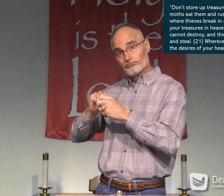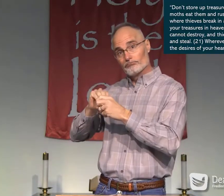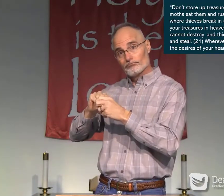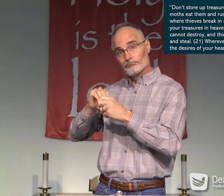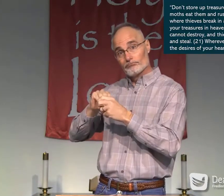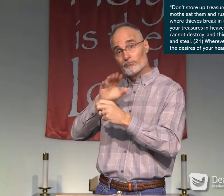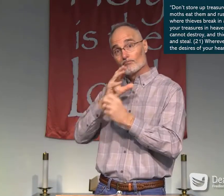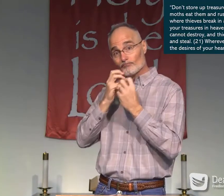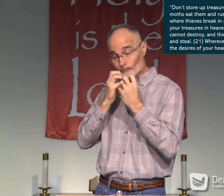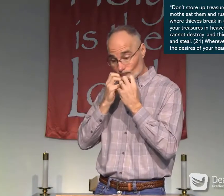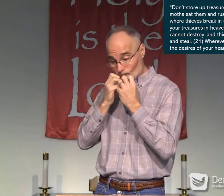Wherever your treasure is,